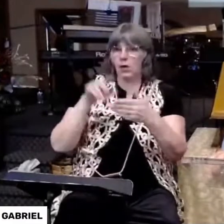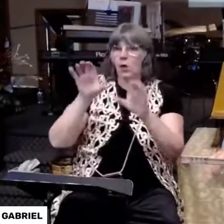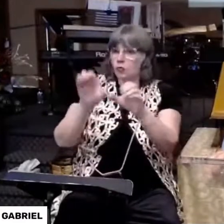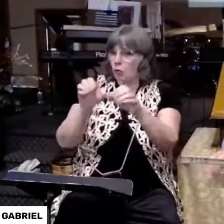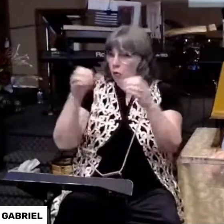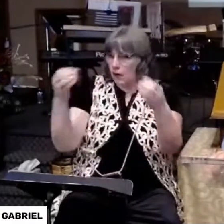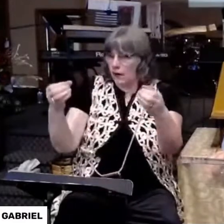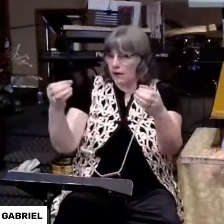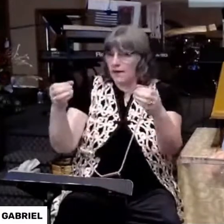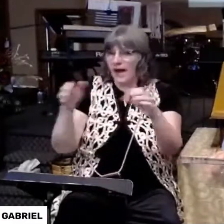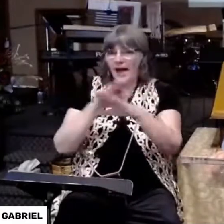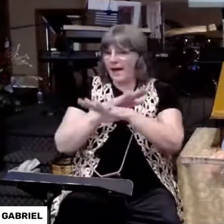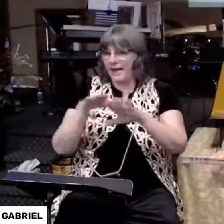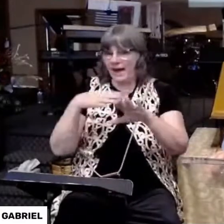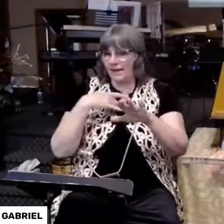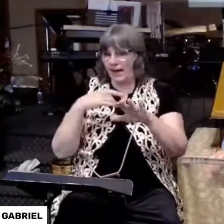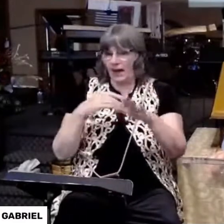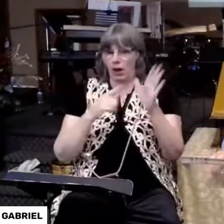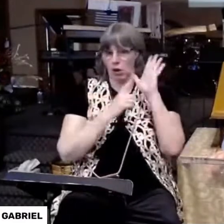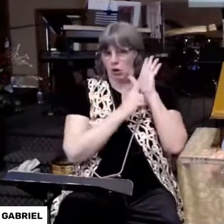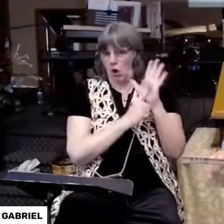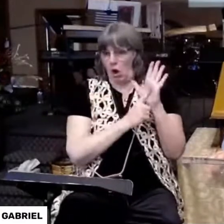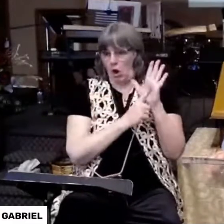that means the purpose